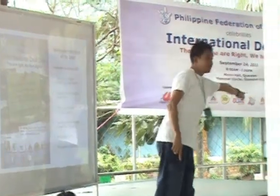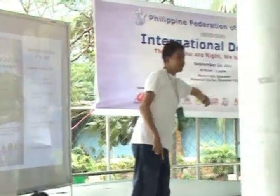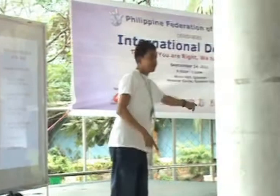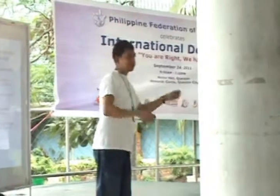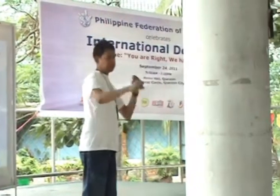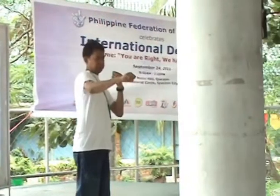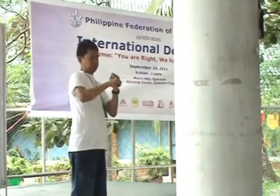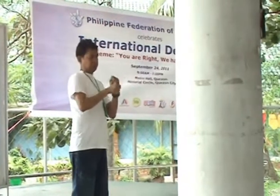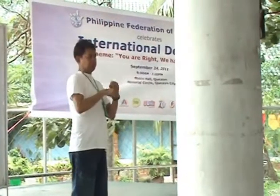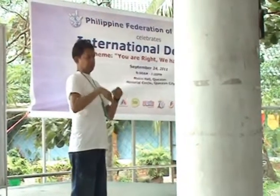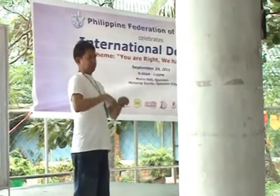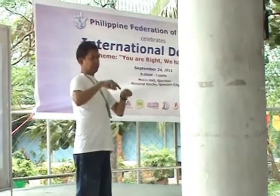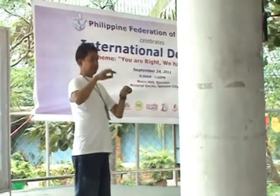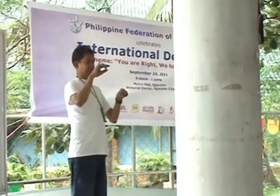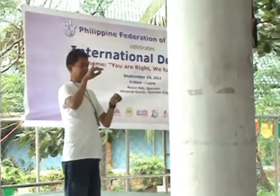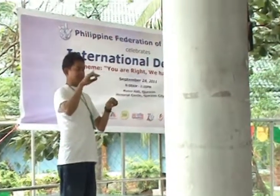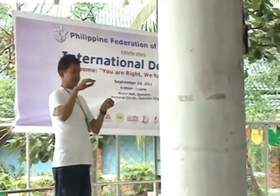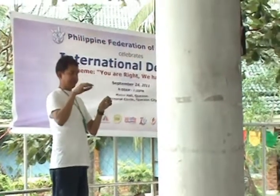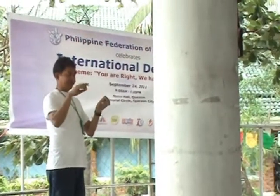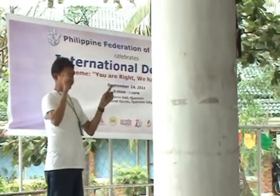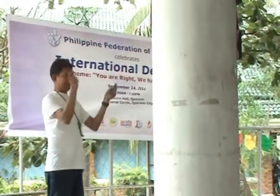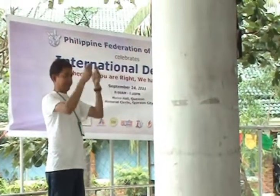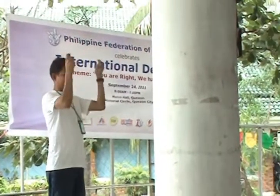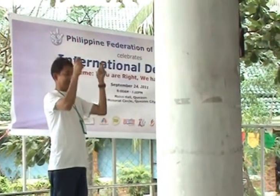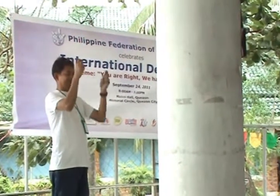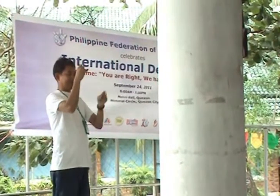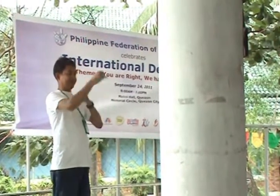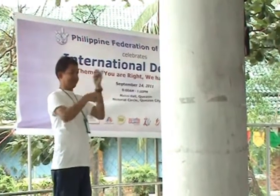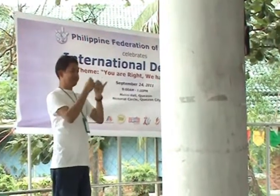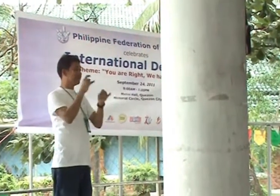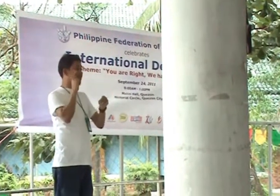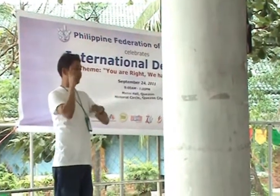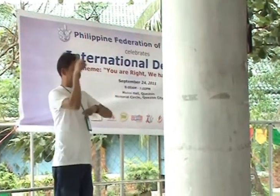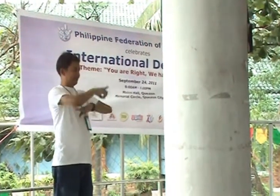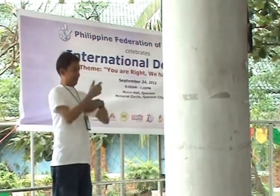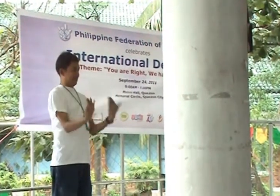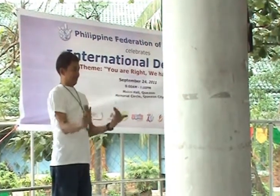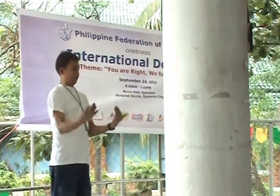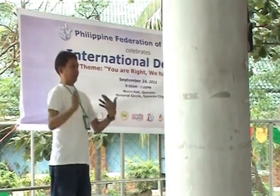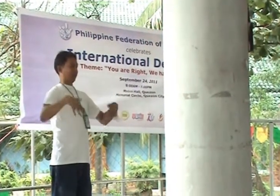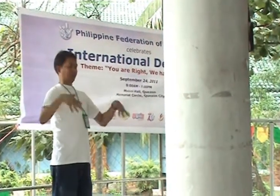logo na nakikita nyo sa harap, na talaga nung susupports sa PFD.